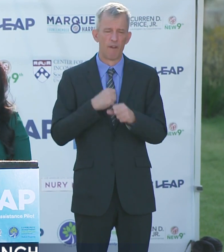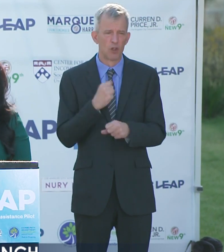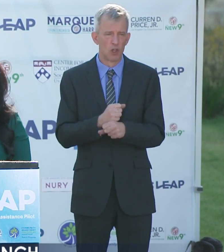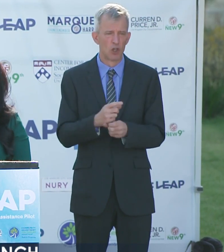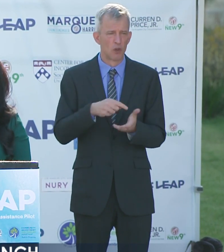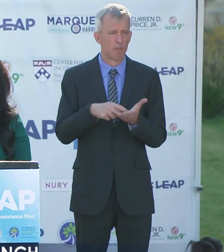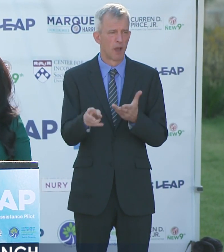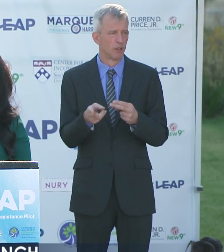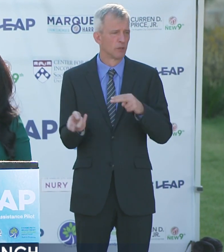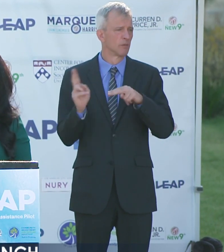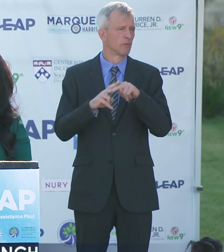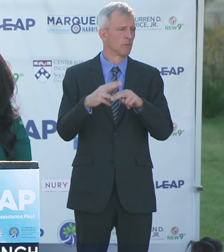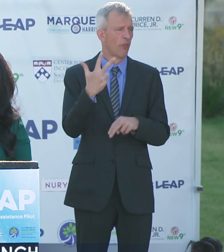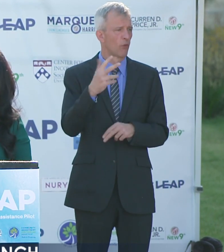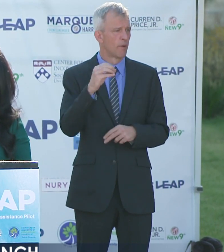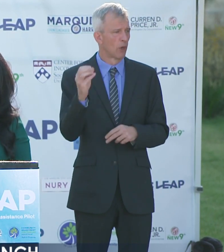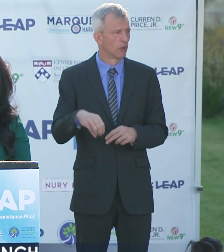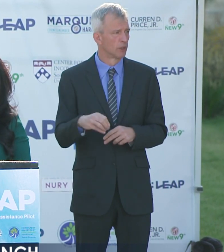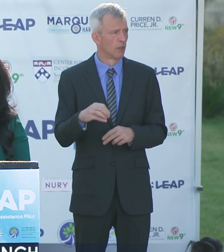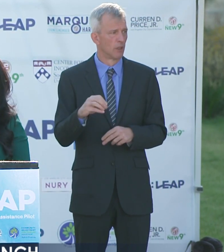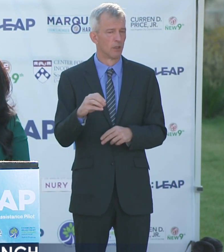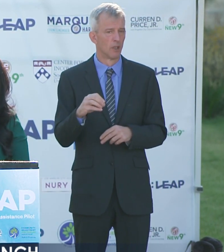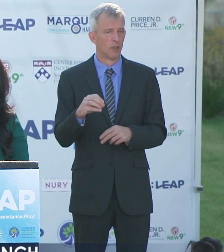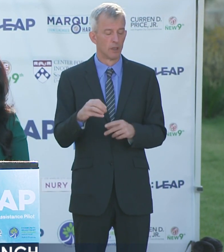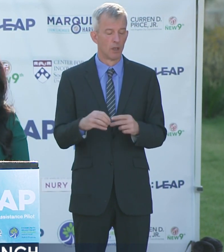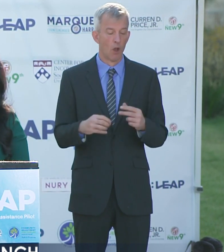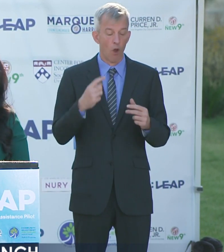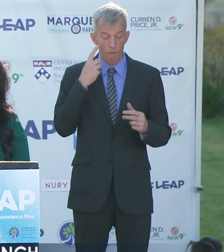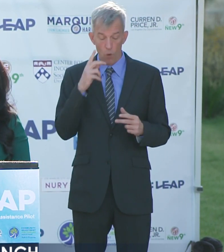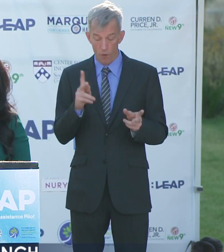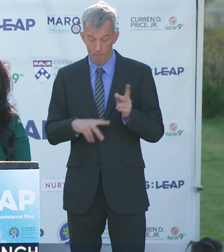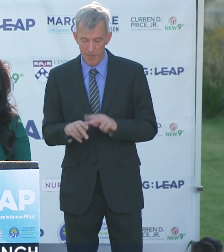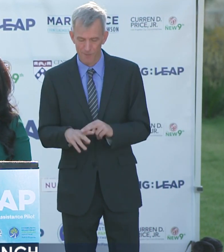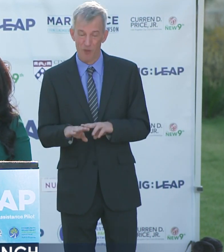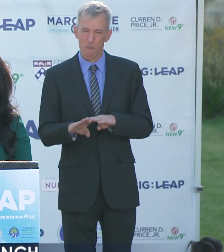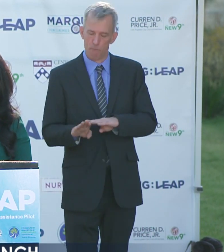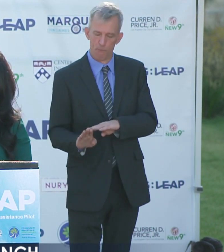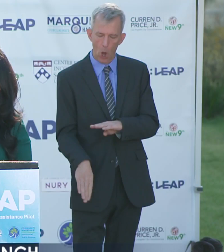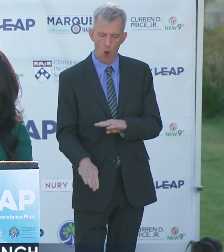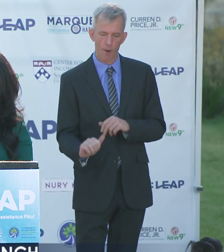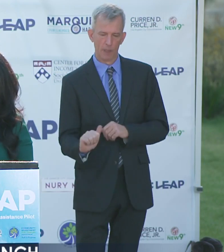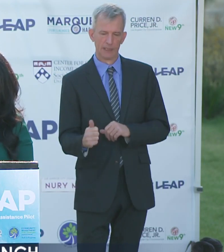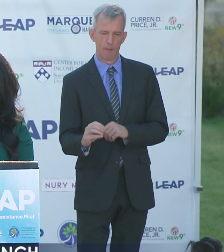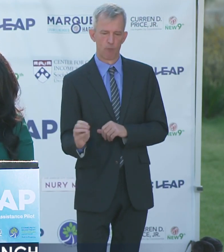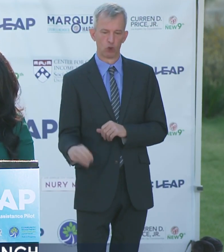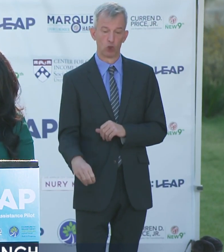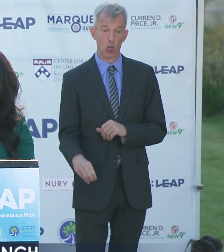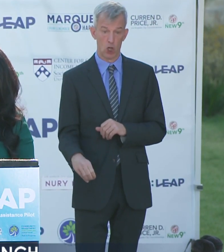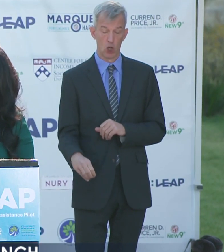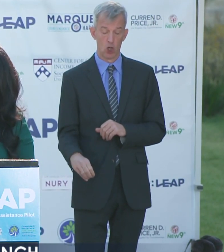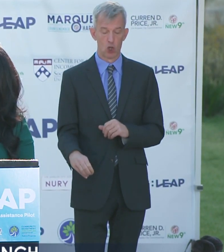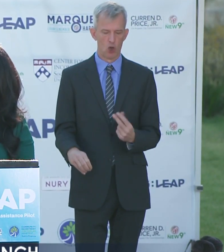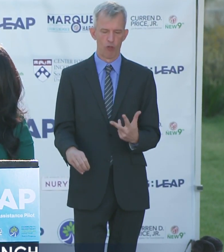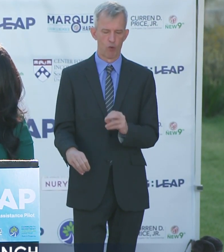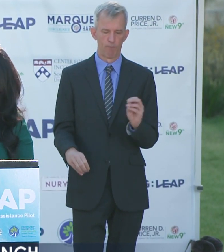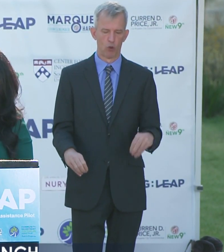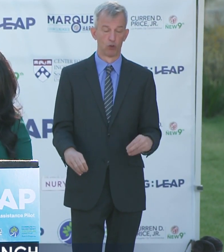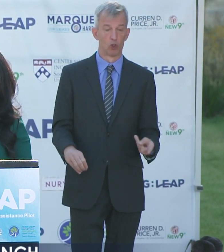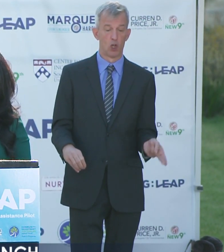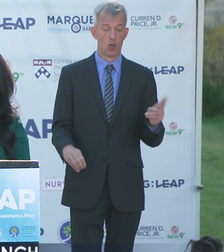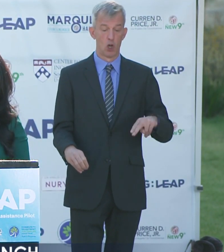rose by 3% for those in the bottom 10% in our city. Yet the workers at the top, it rose